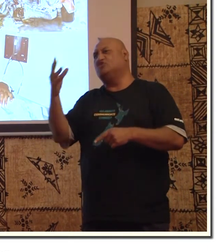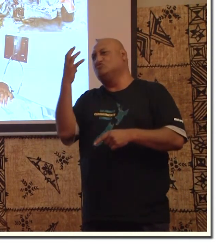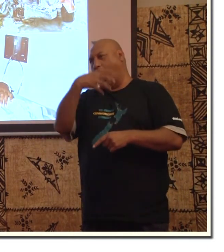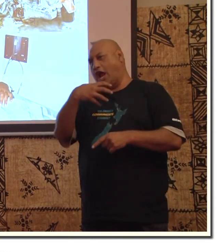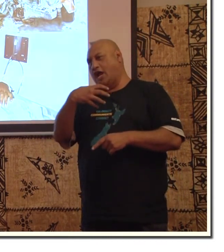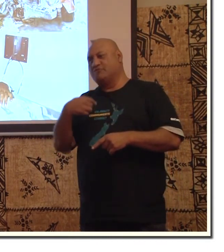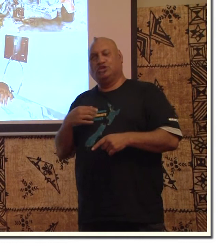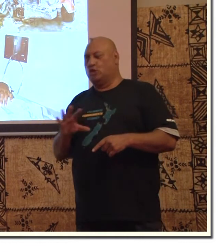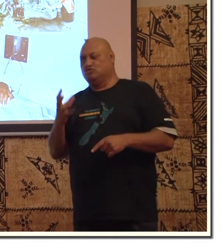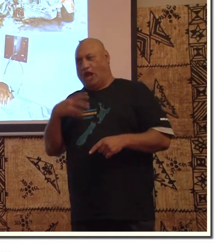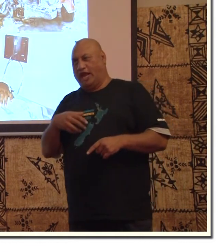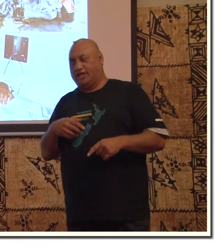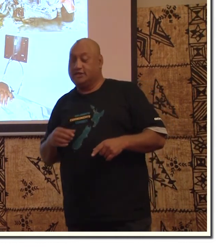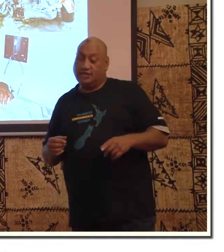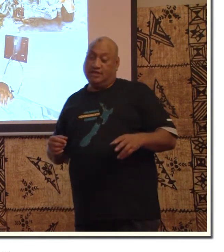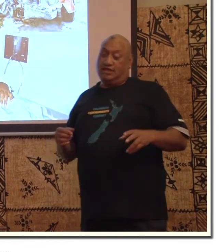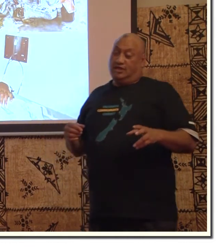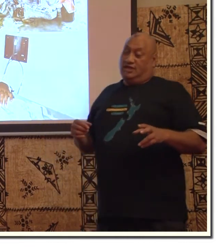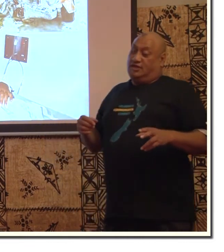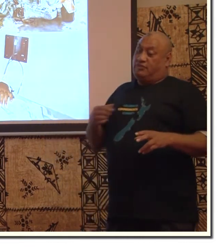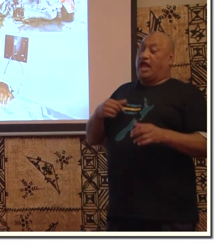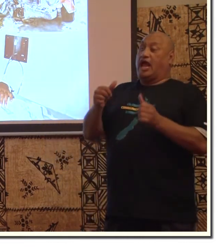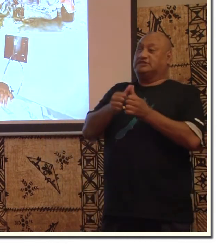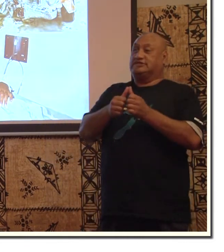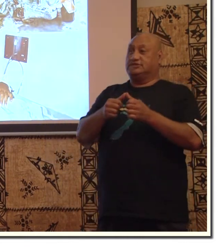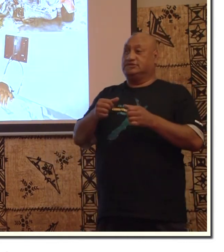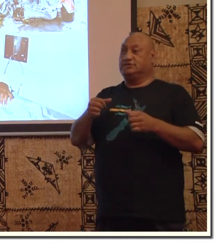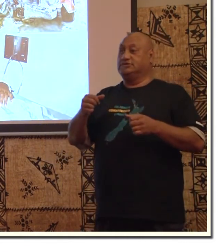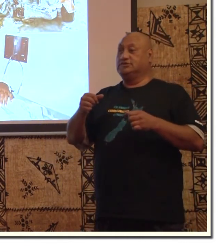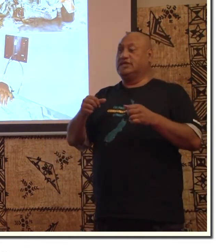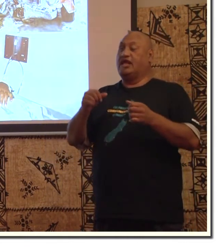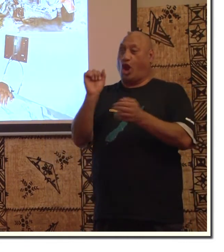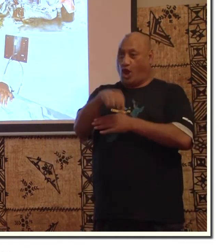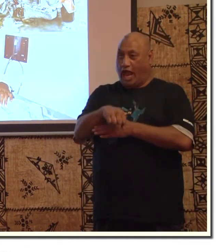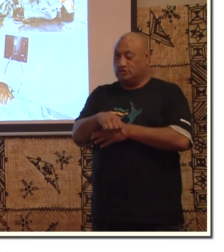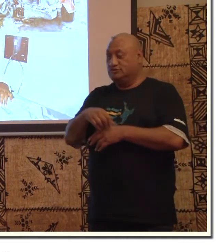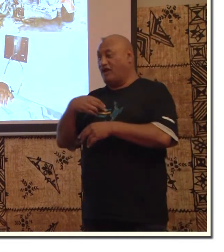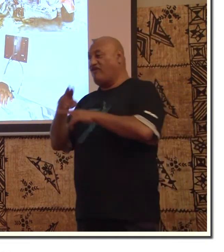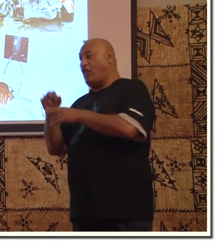was driving too fast. He was drunk, and we had this accident.